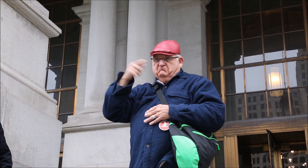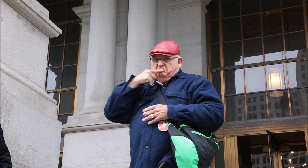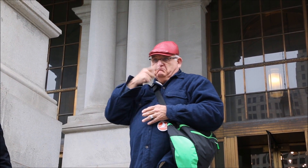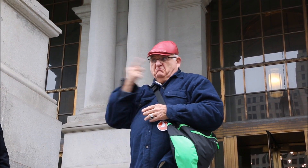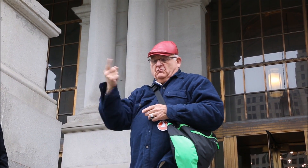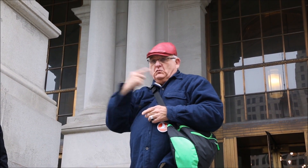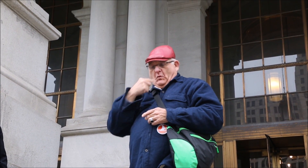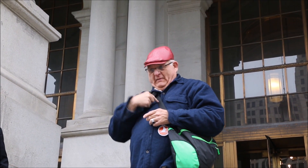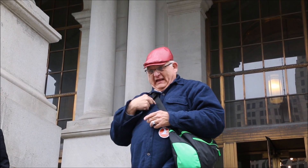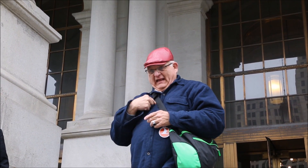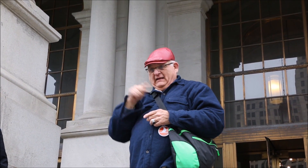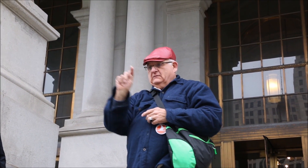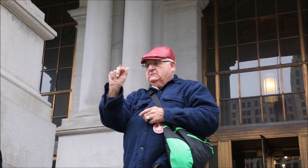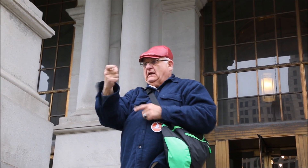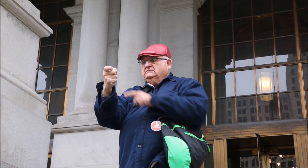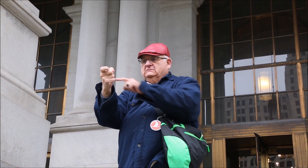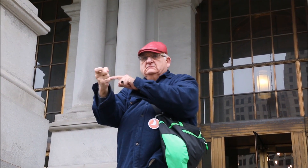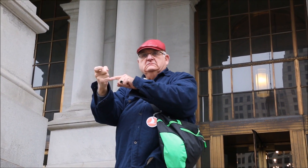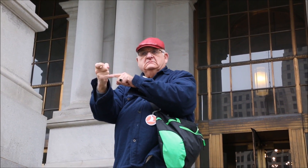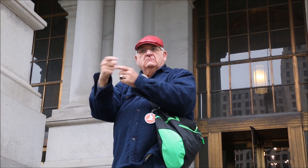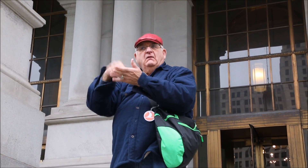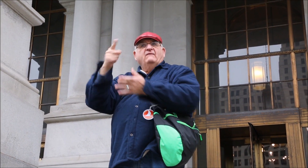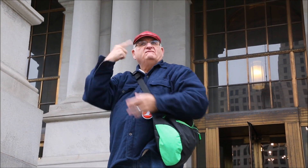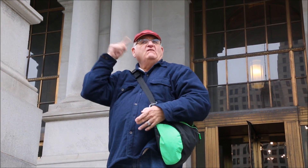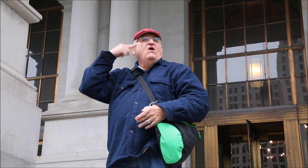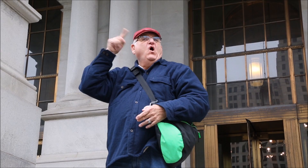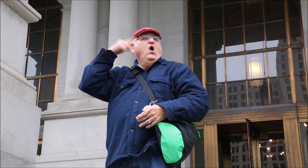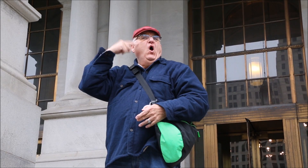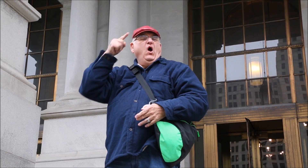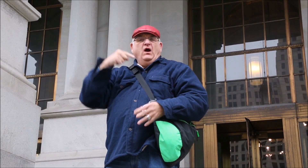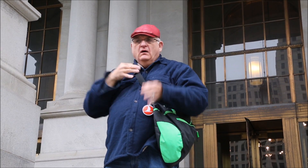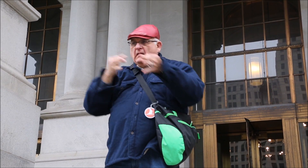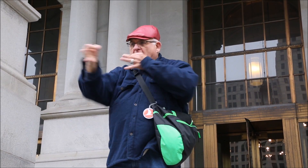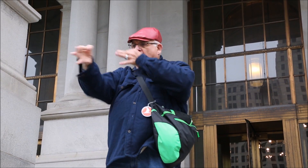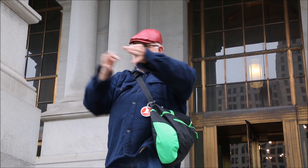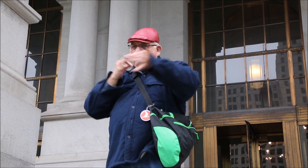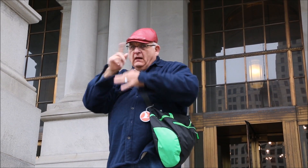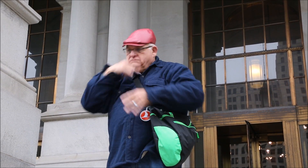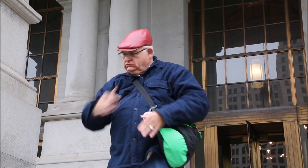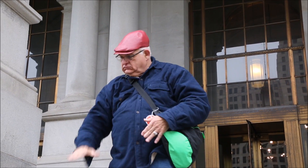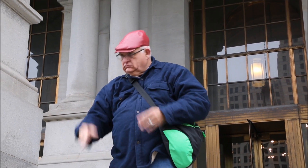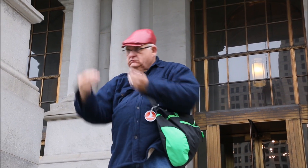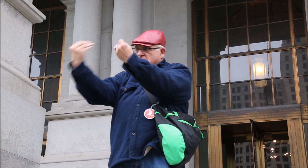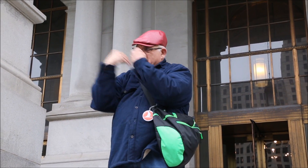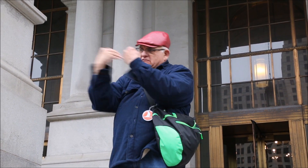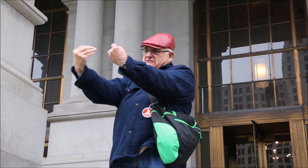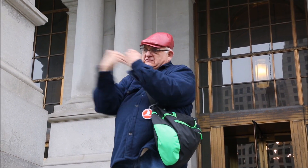The Bible proves that God is with us. Deaf or hearing, God does not